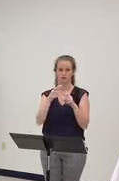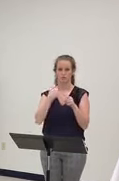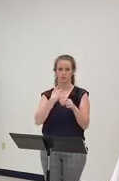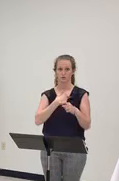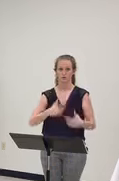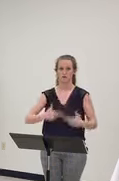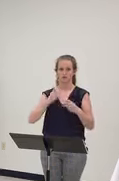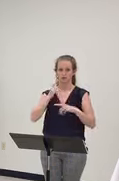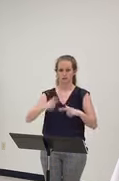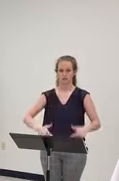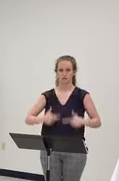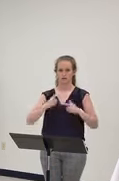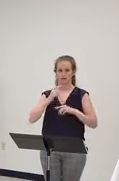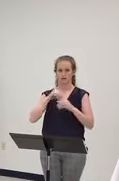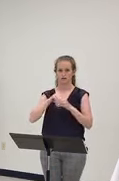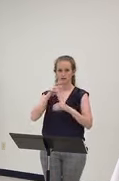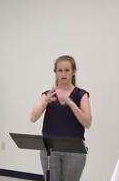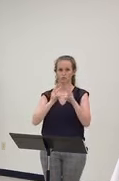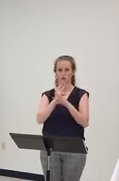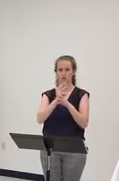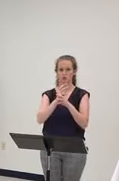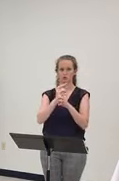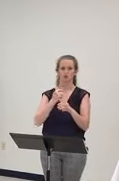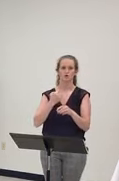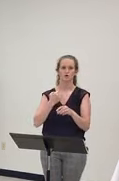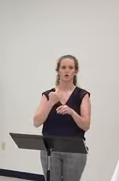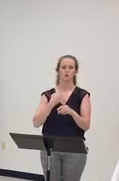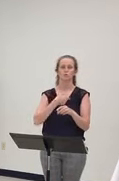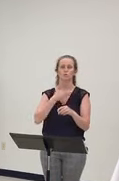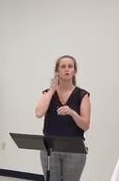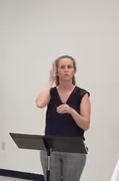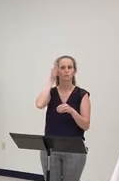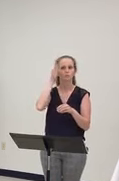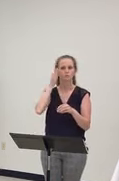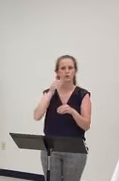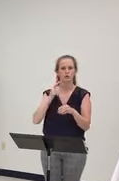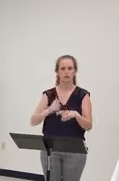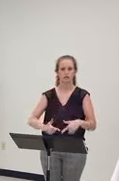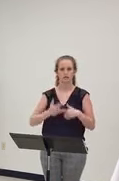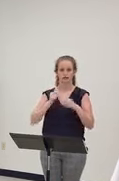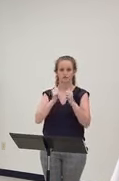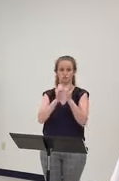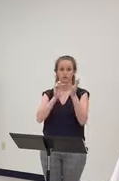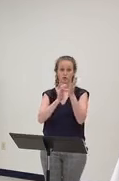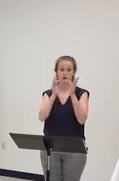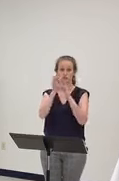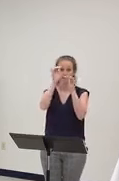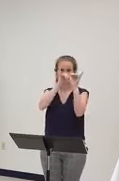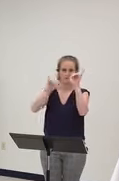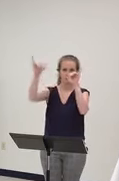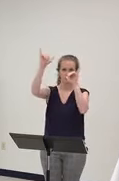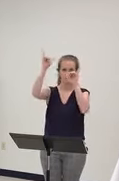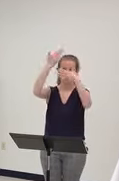world? That we will live with him in eternal life in the world to come.